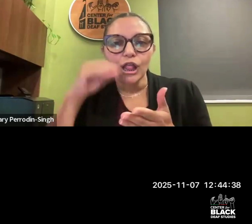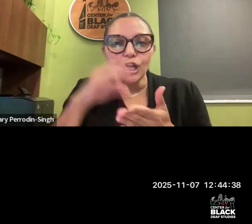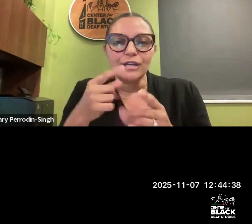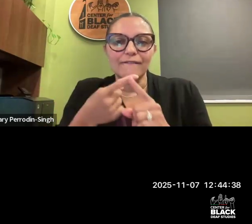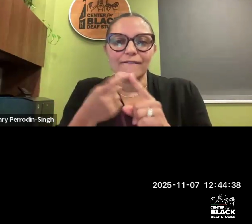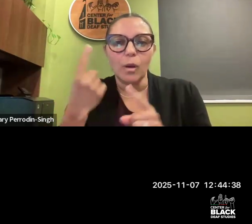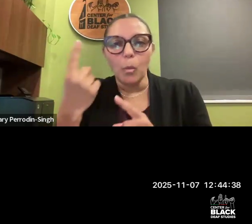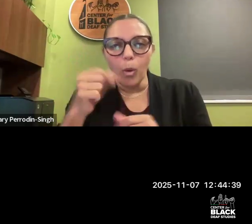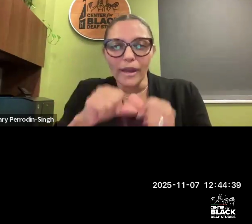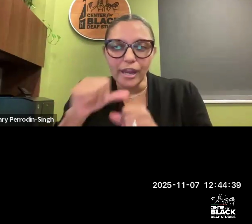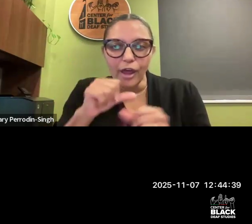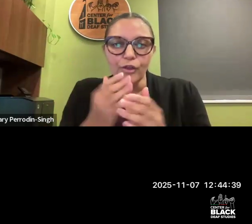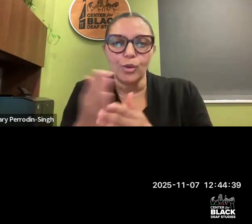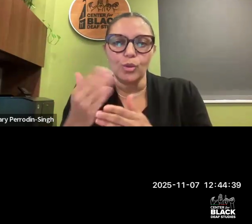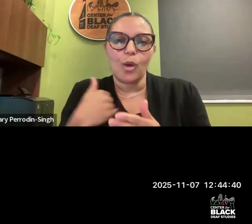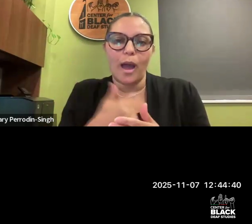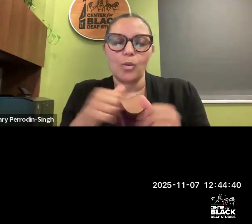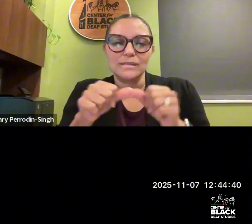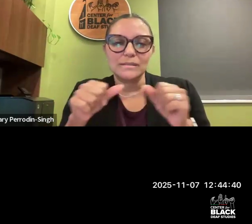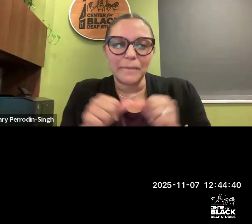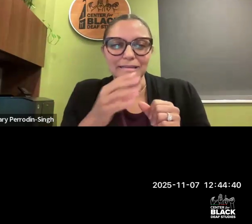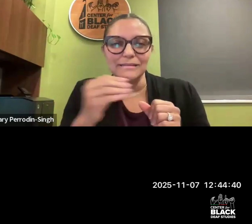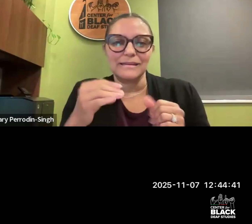another through our space and events?